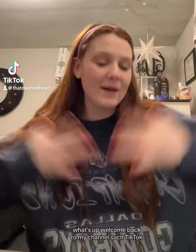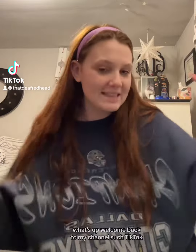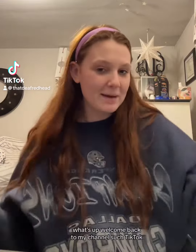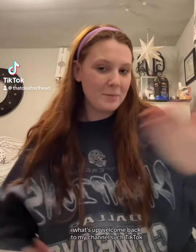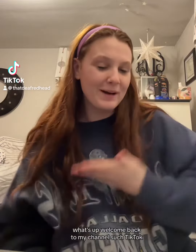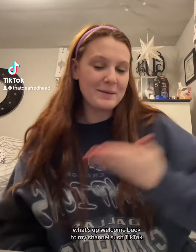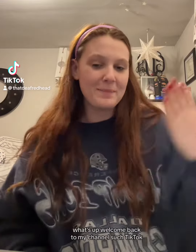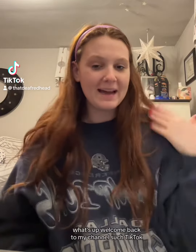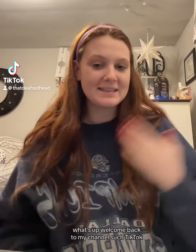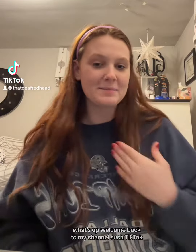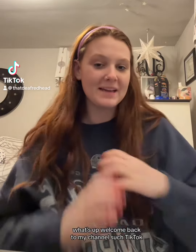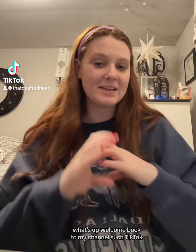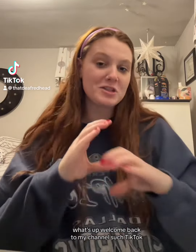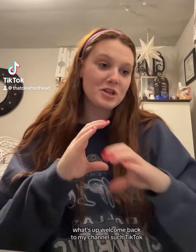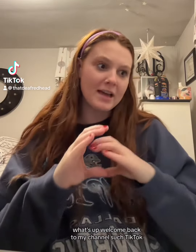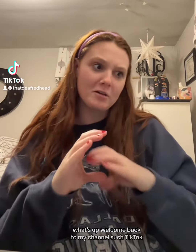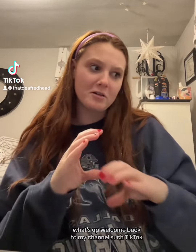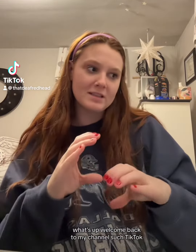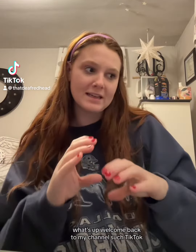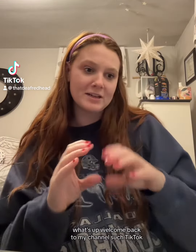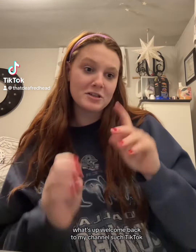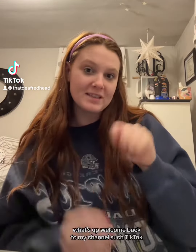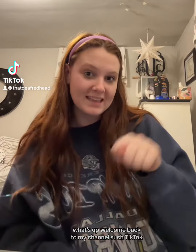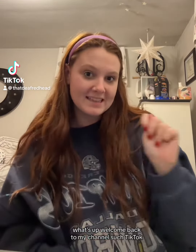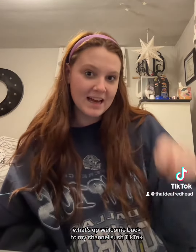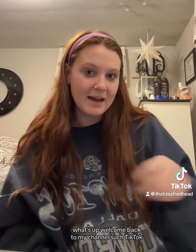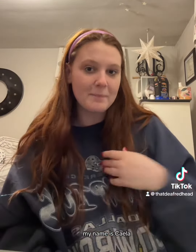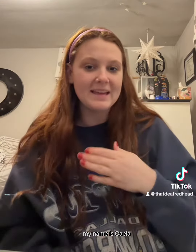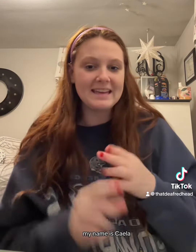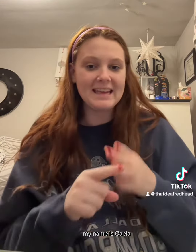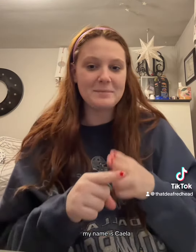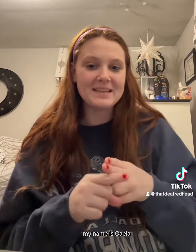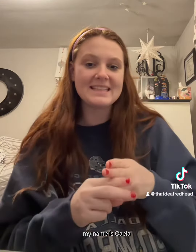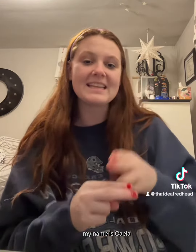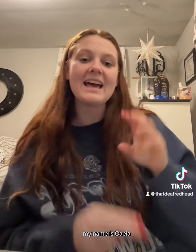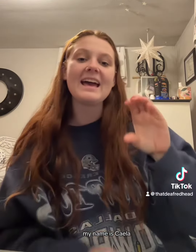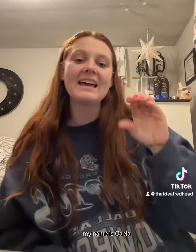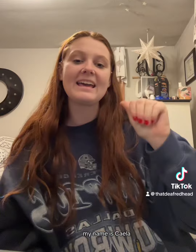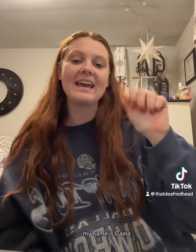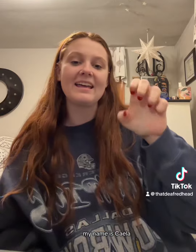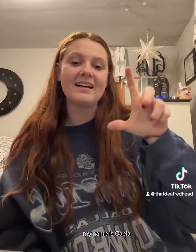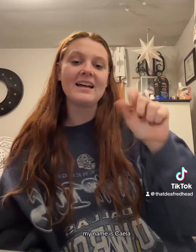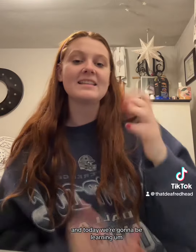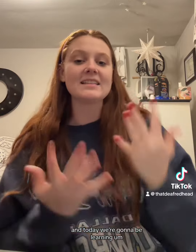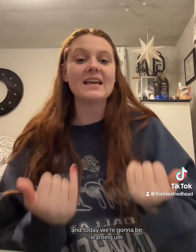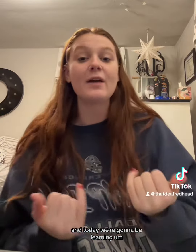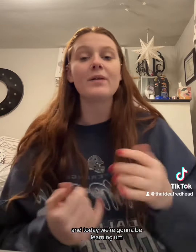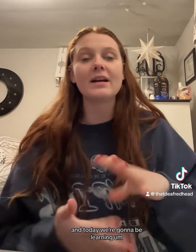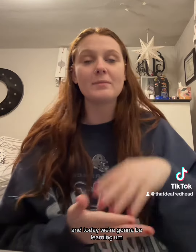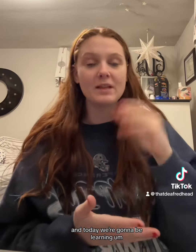What's up? Welcome back to my channel / TikTok. My name is Caela, and today we're going to be